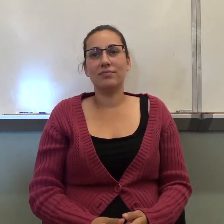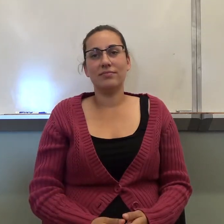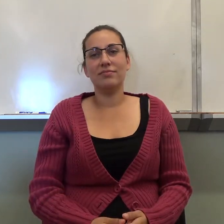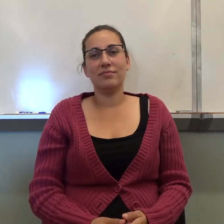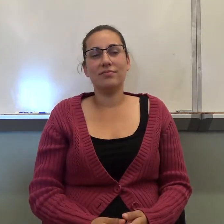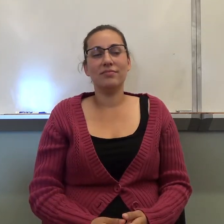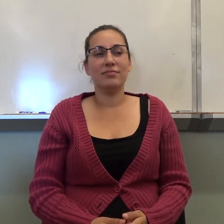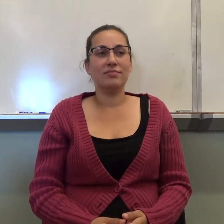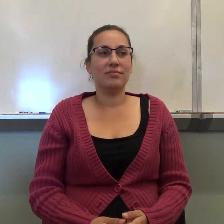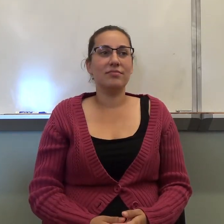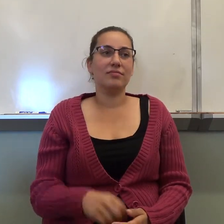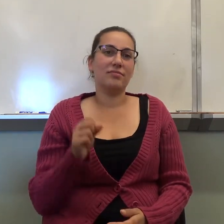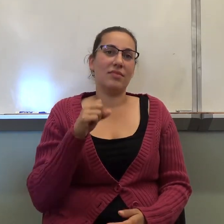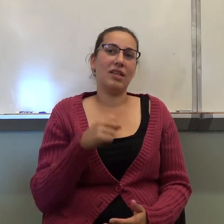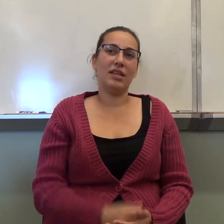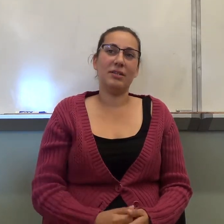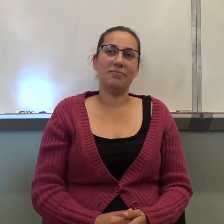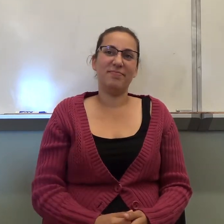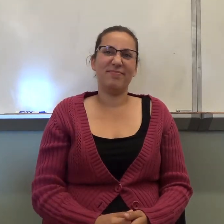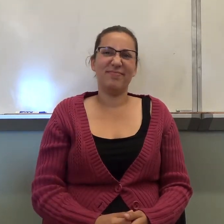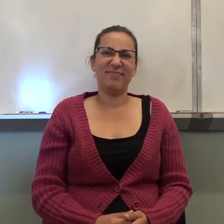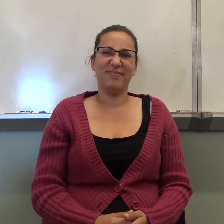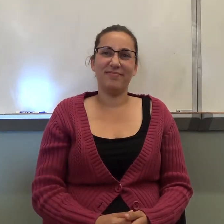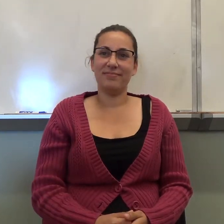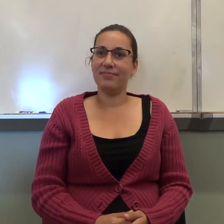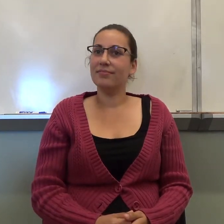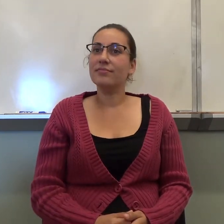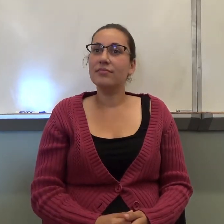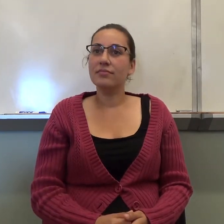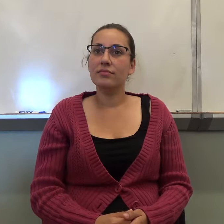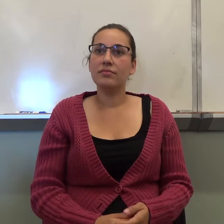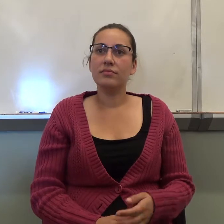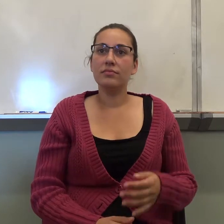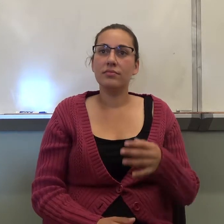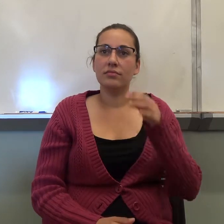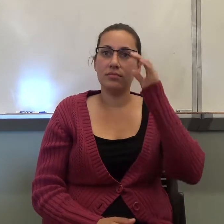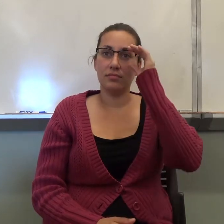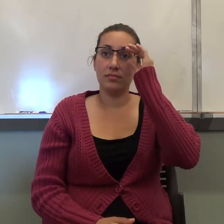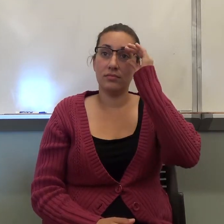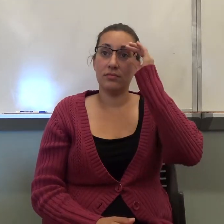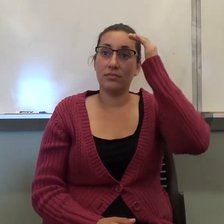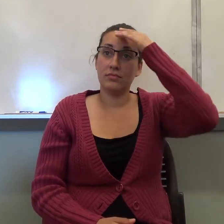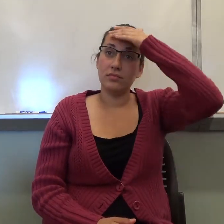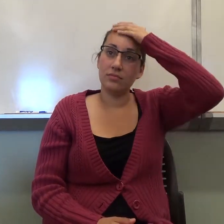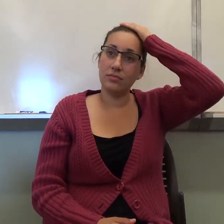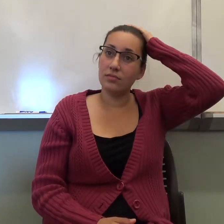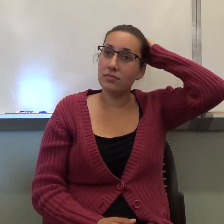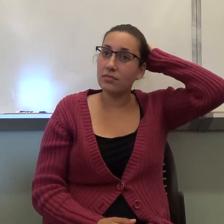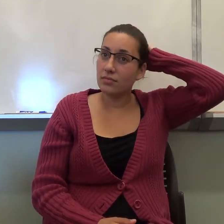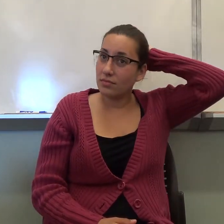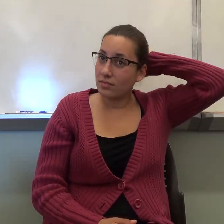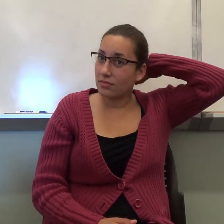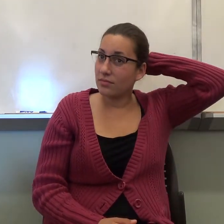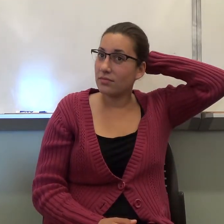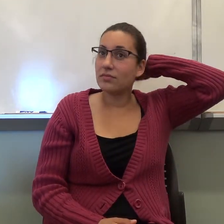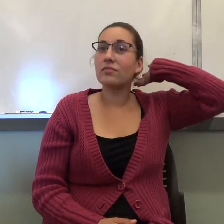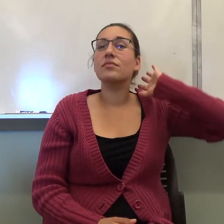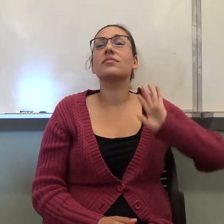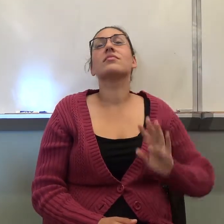watching notation very carefully. Now, what we didn't do yesterday is the last of the 3 laws. And this